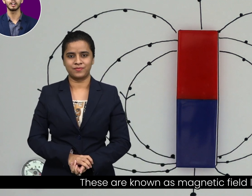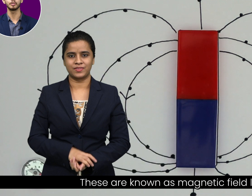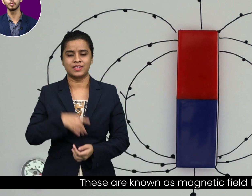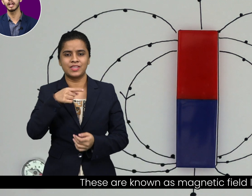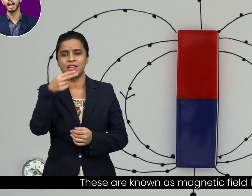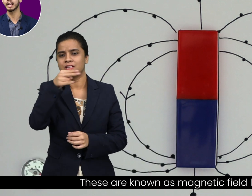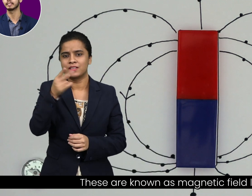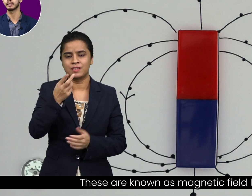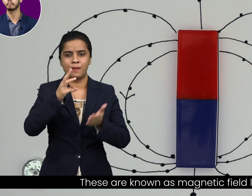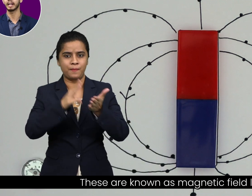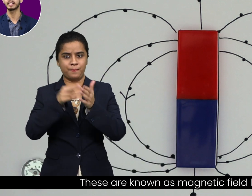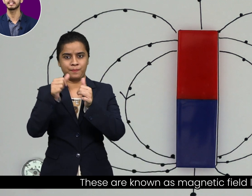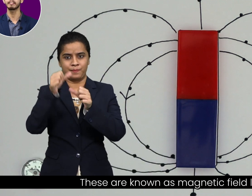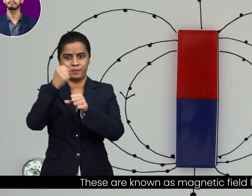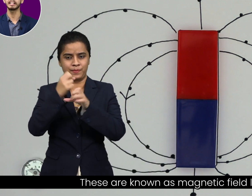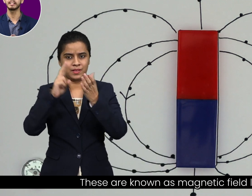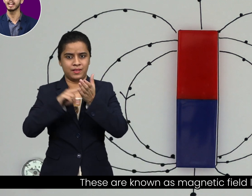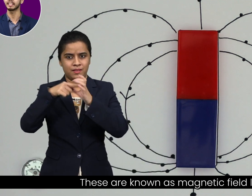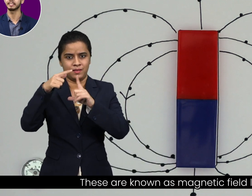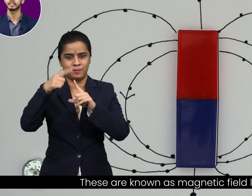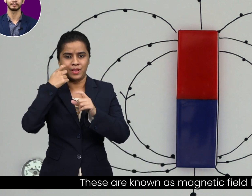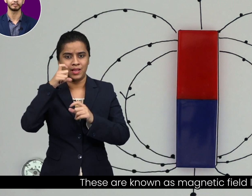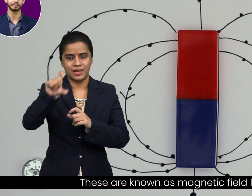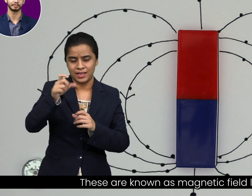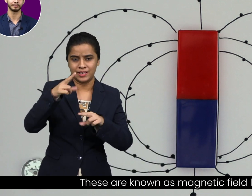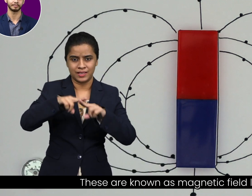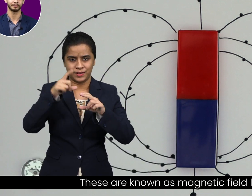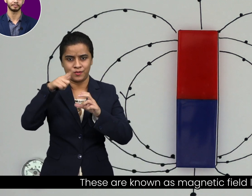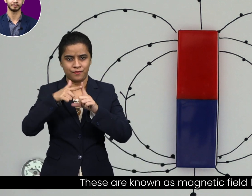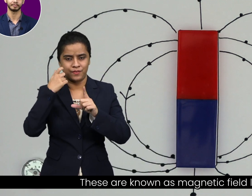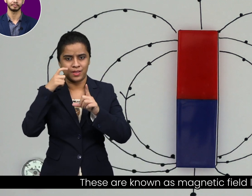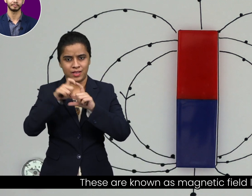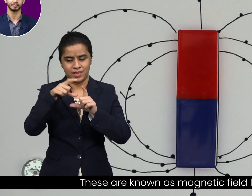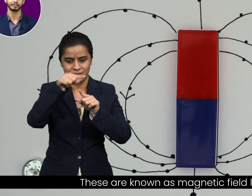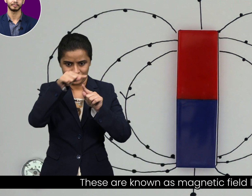These are known as magnetic field lines.